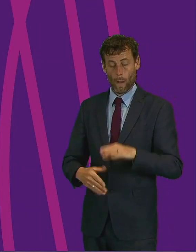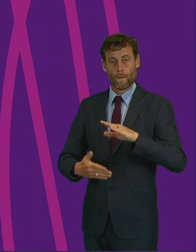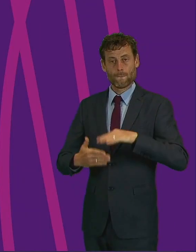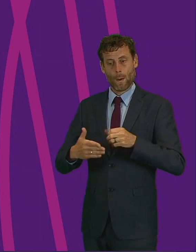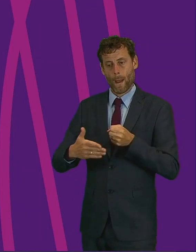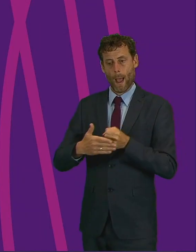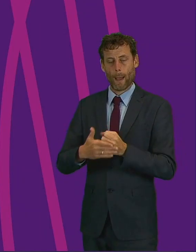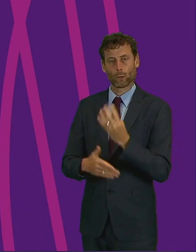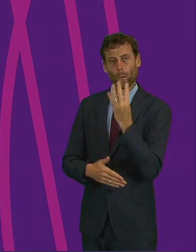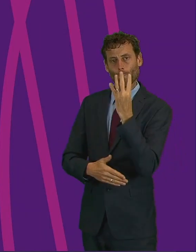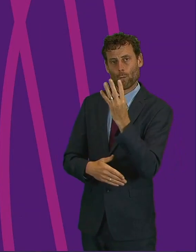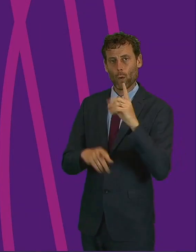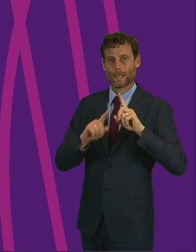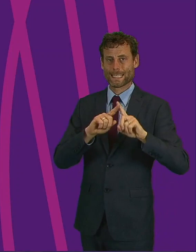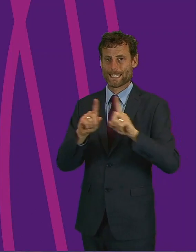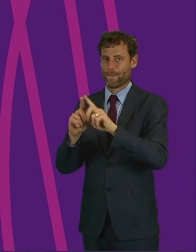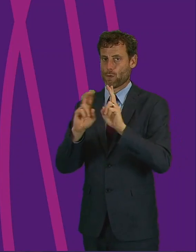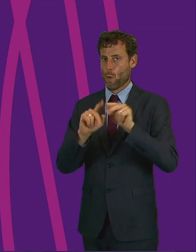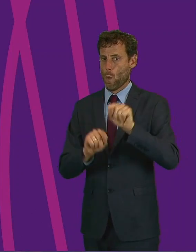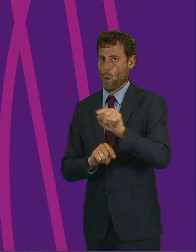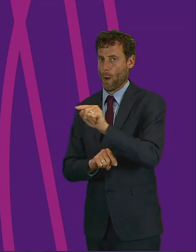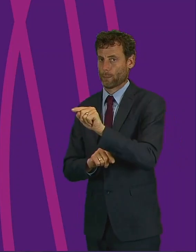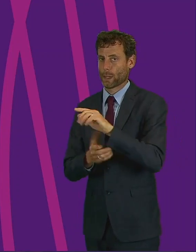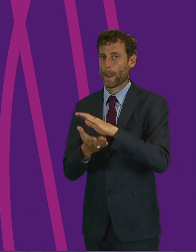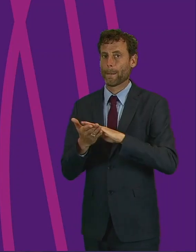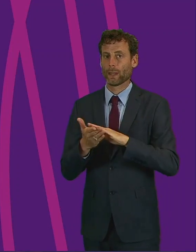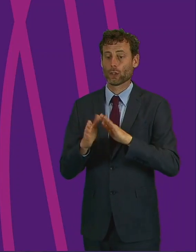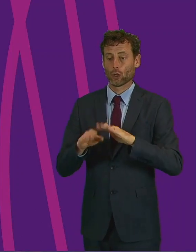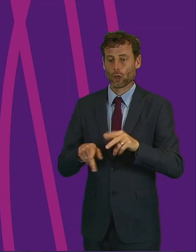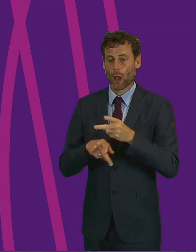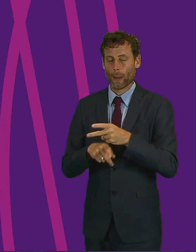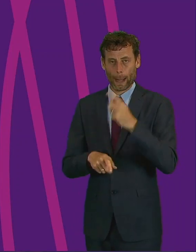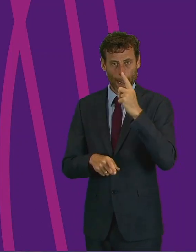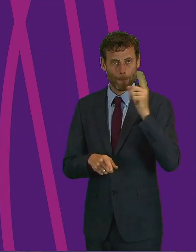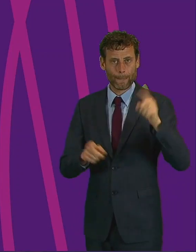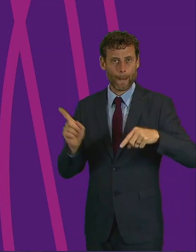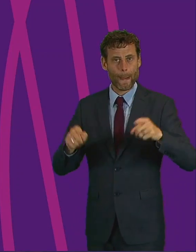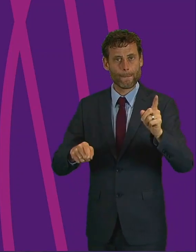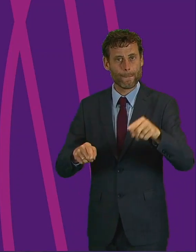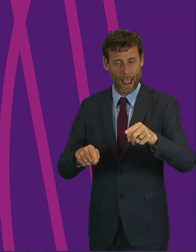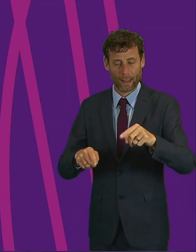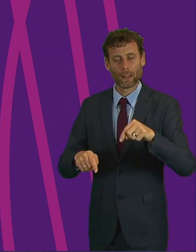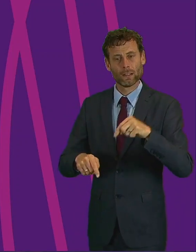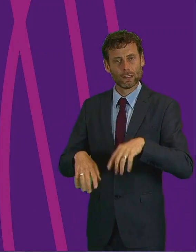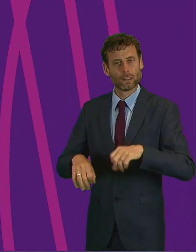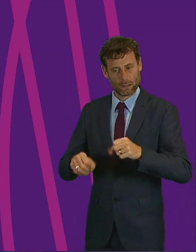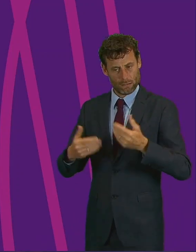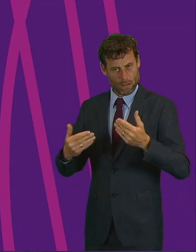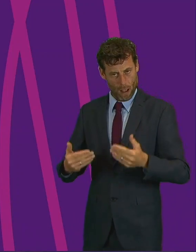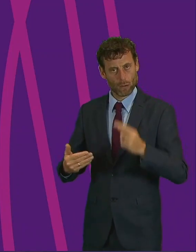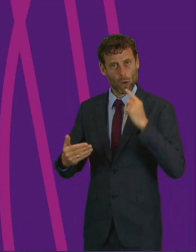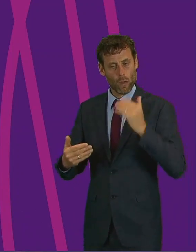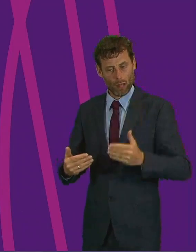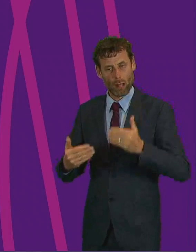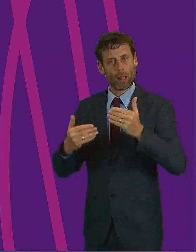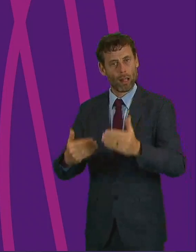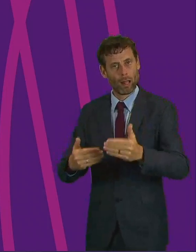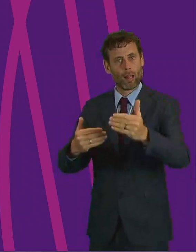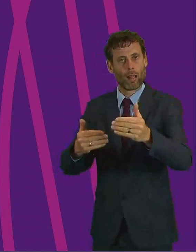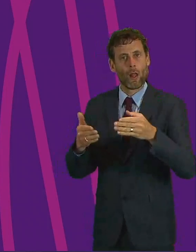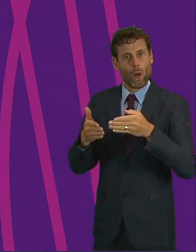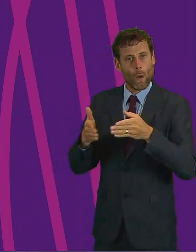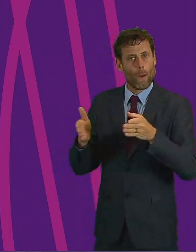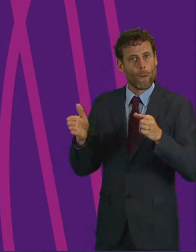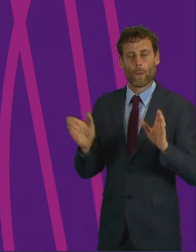to childminders to allow them to get back as far as possible to normal operations. Ruth Davidson to be followed by